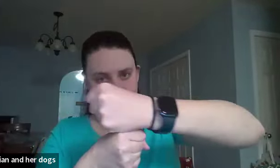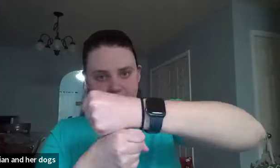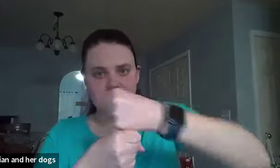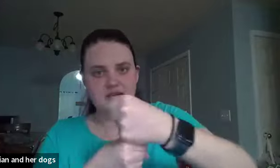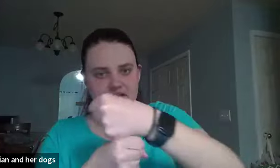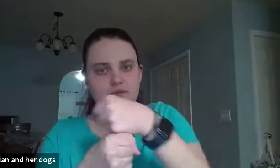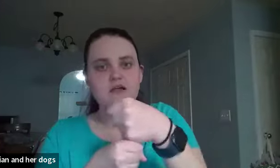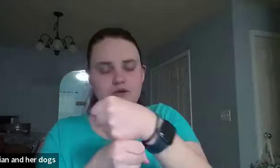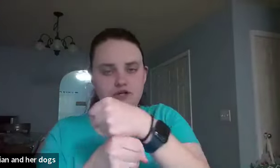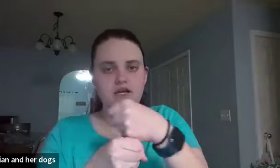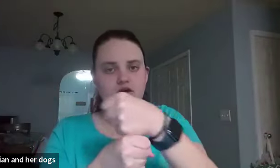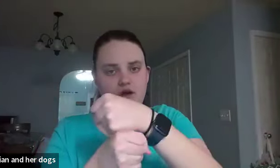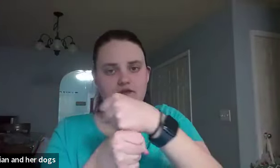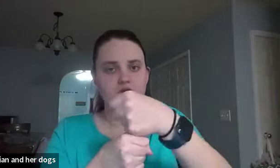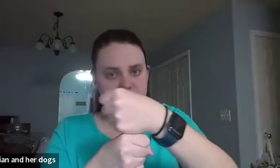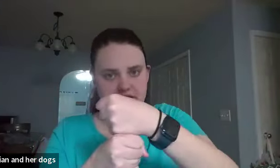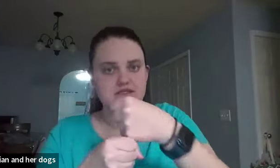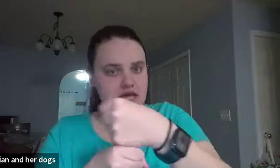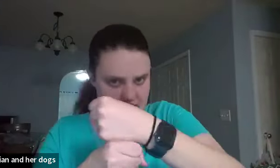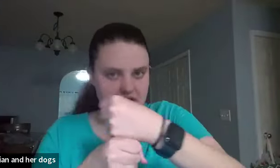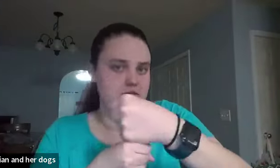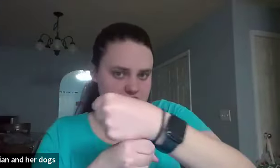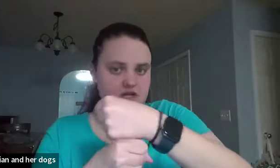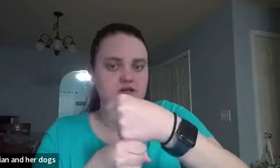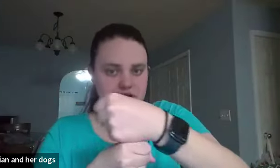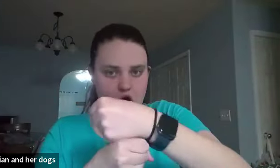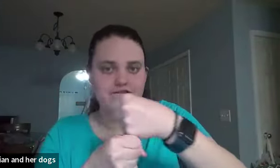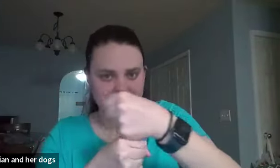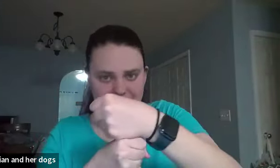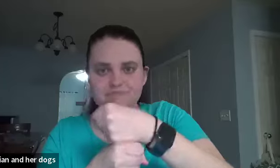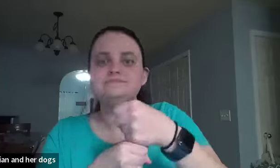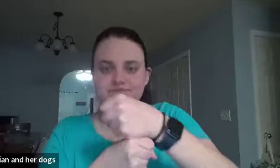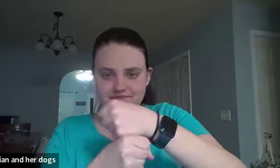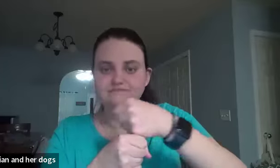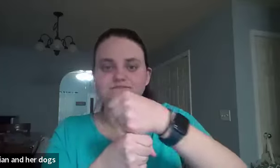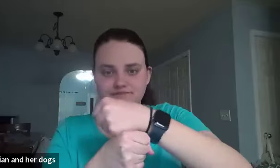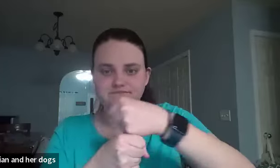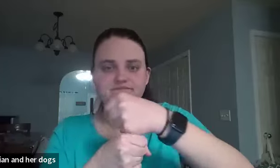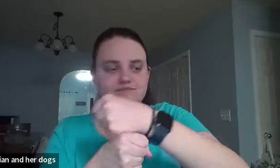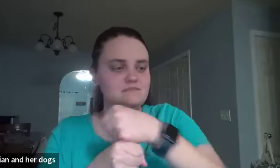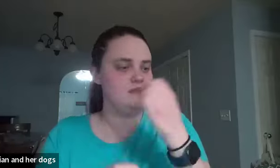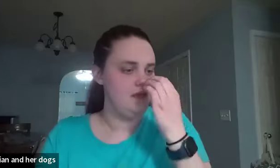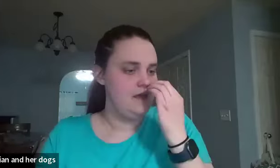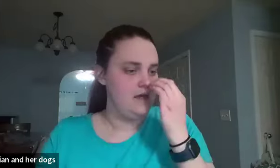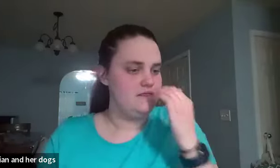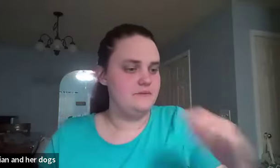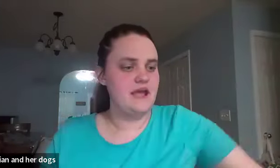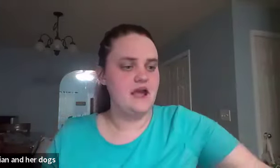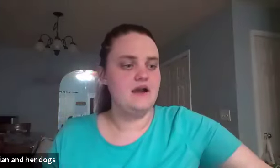one. And think about like when you like grind the coffee beans. That's kind of the motion of it. Coffee. Then we